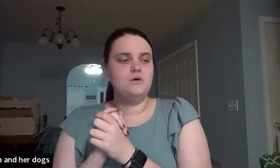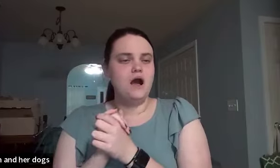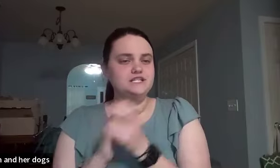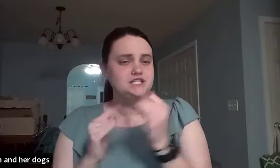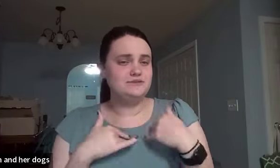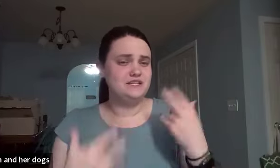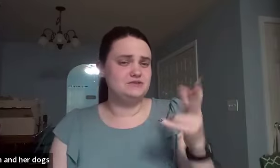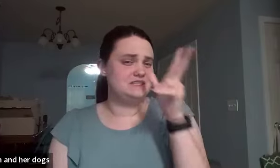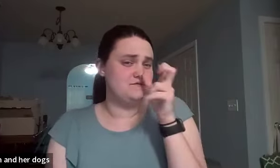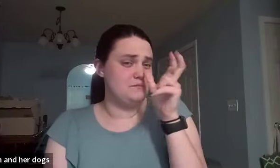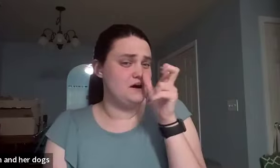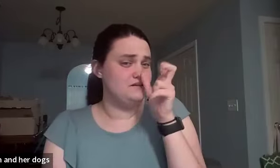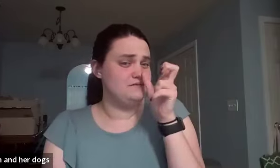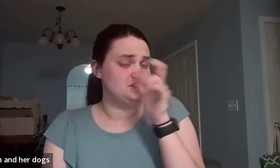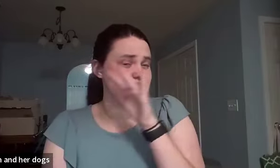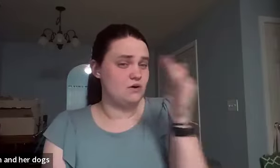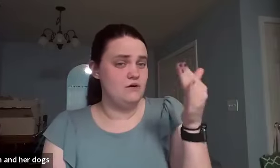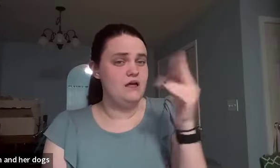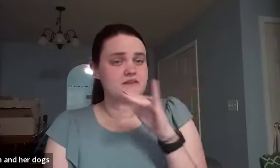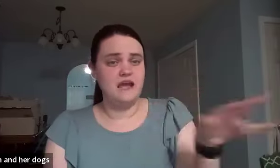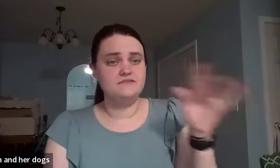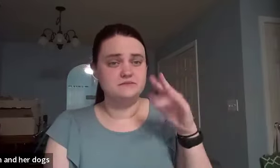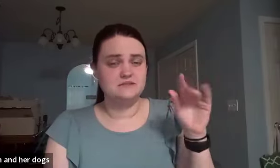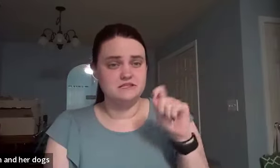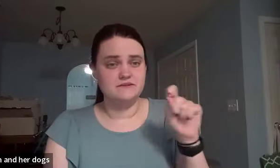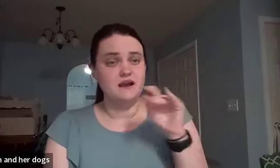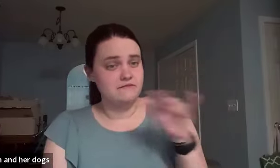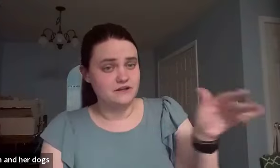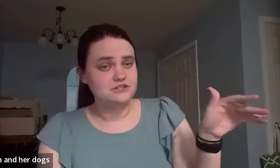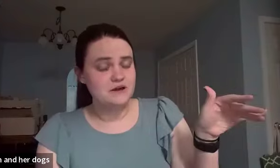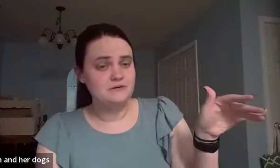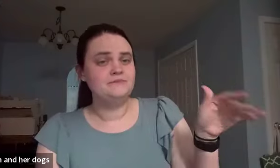So I generally use the sign for bug for just as all. And then if I have to be specific, I finger spell.